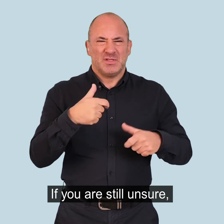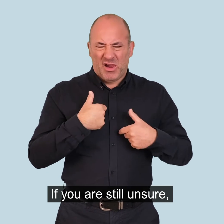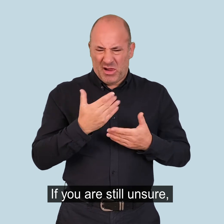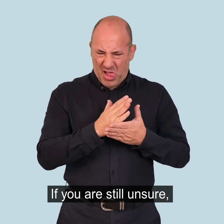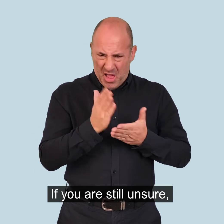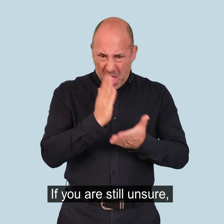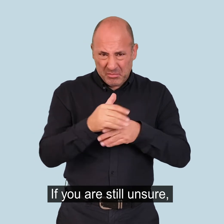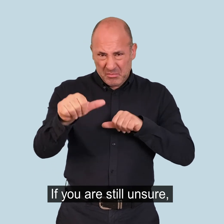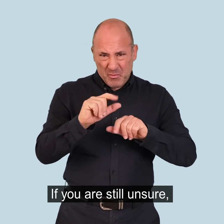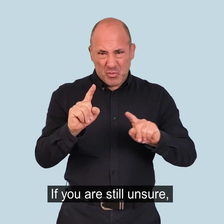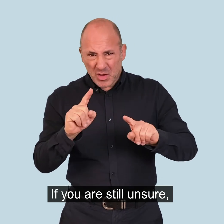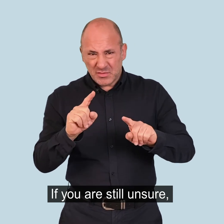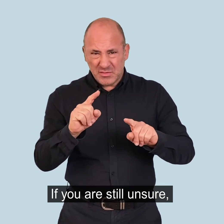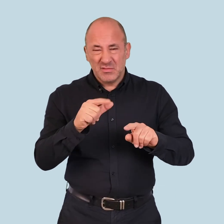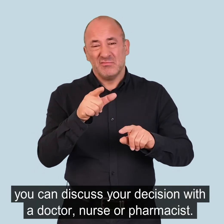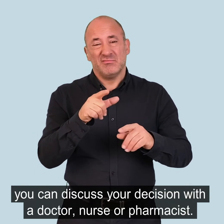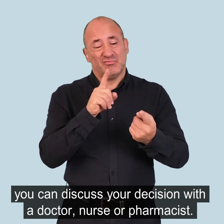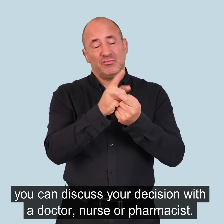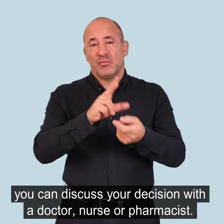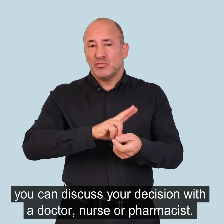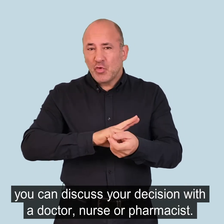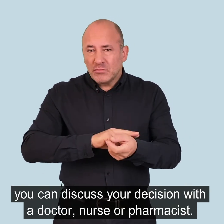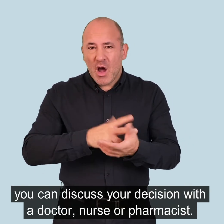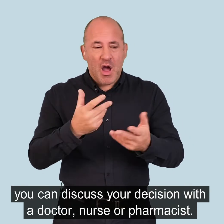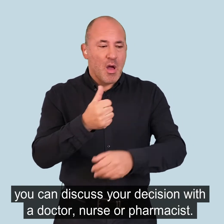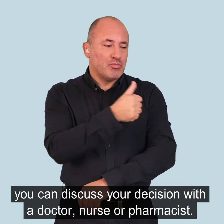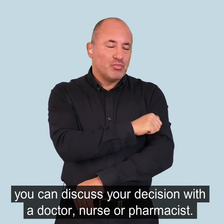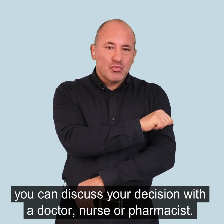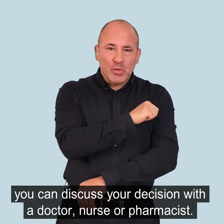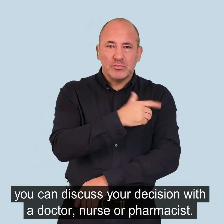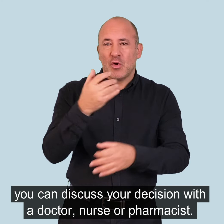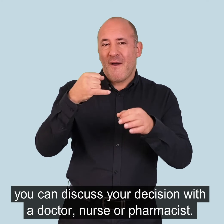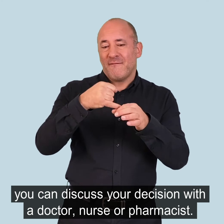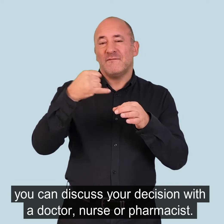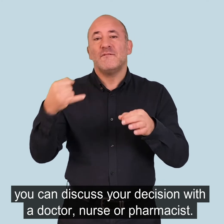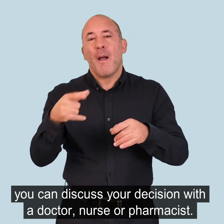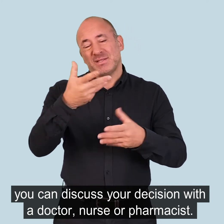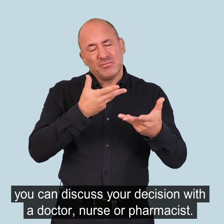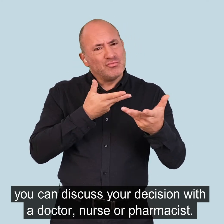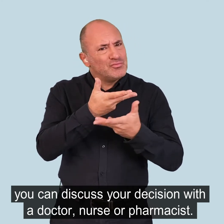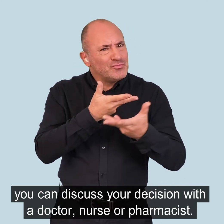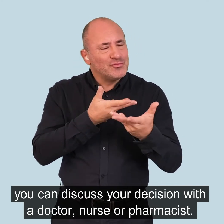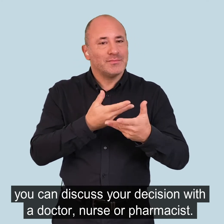If you are still unsure, you can discuss your decision with a doctor, nurse, or pharmacist.